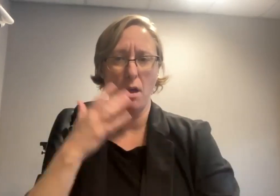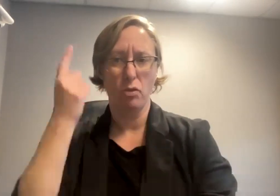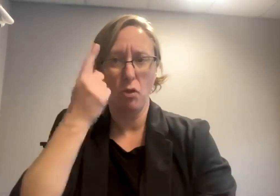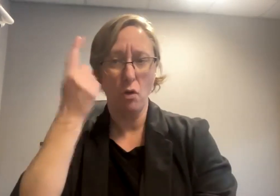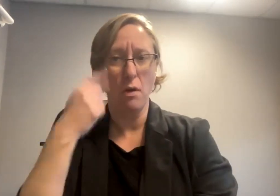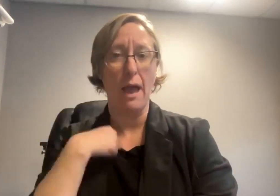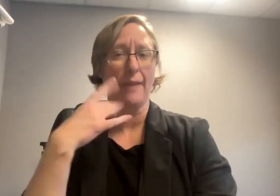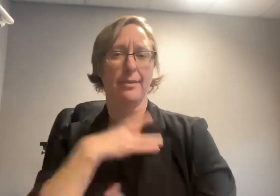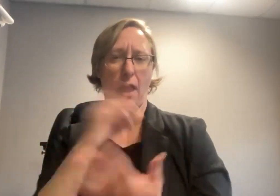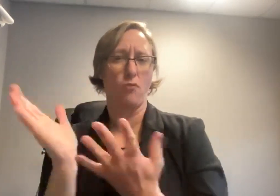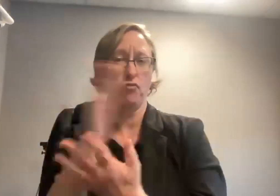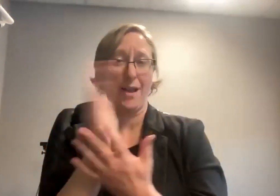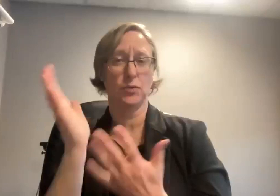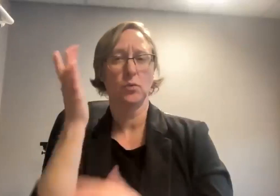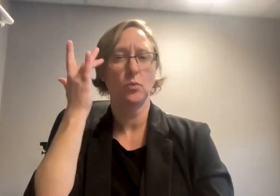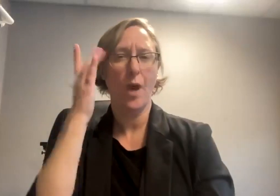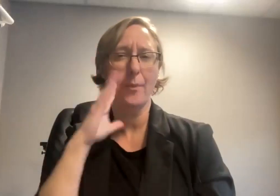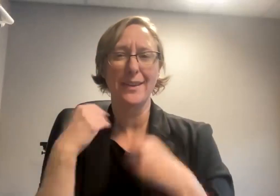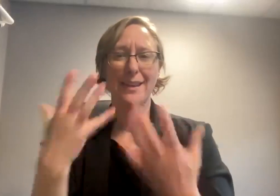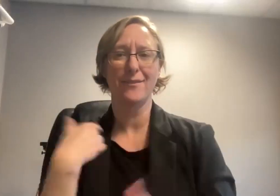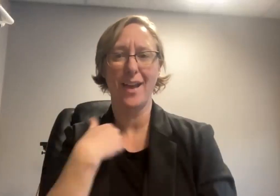I'll go ahead and put my 2 cents in.